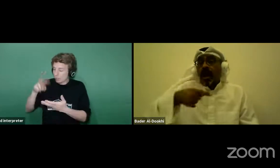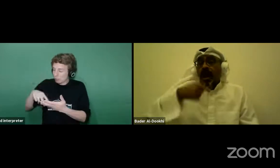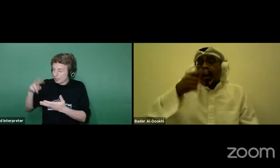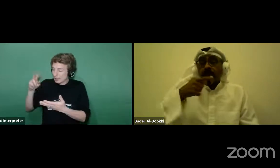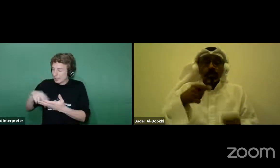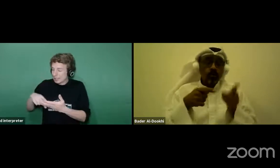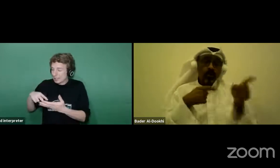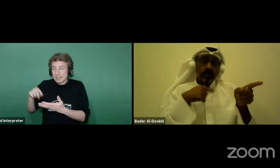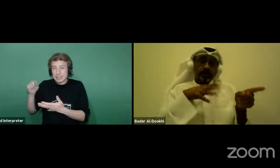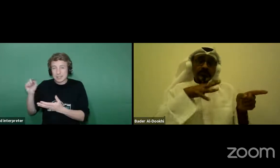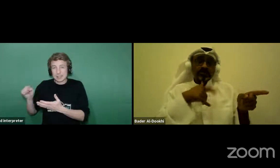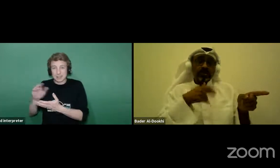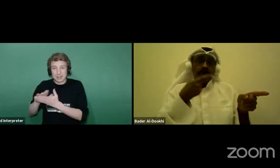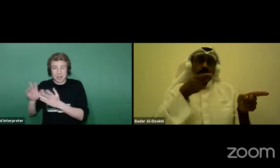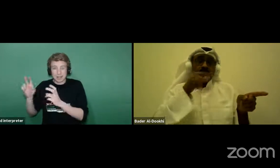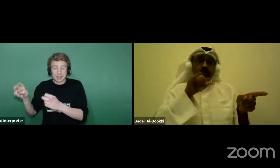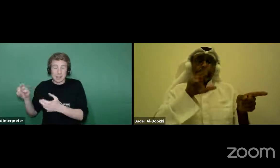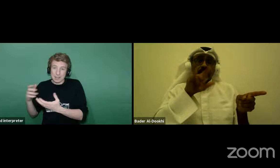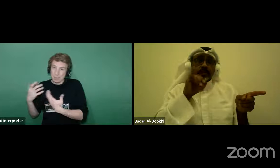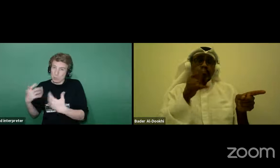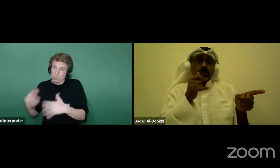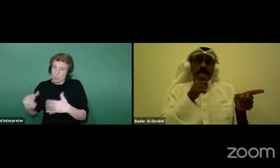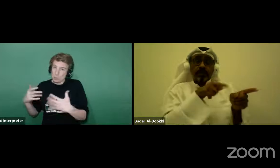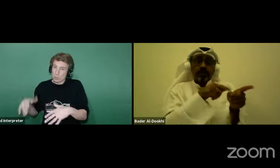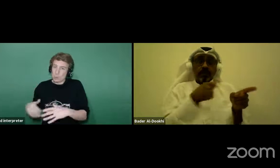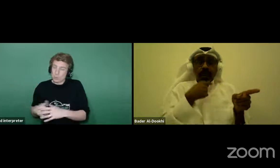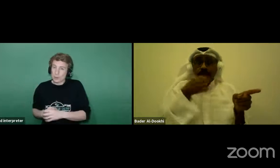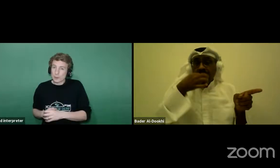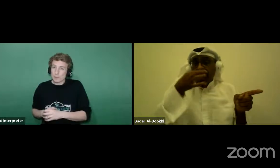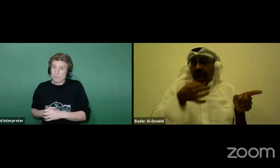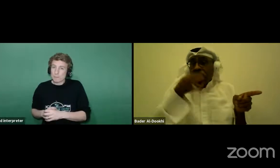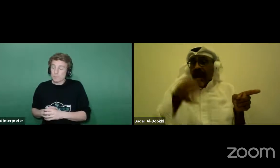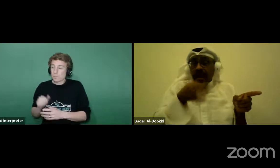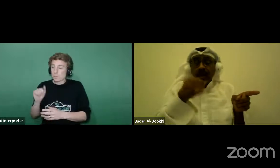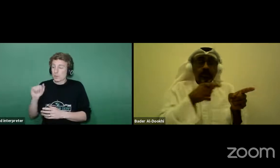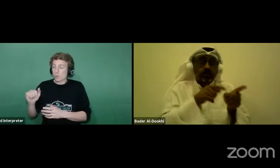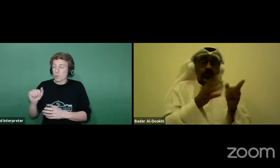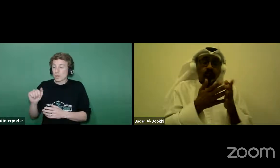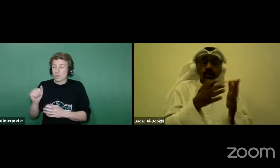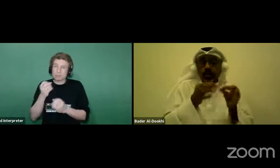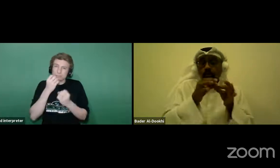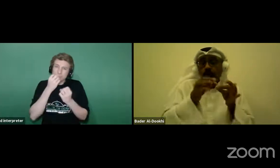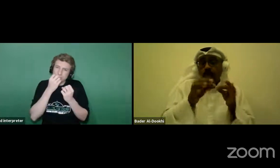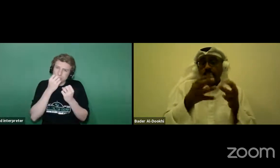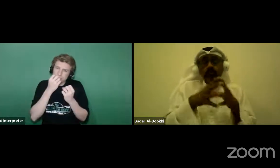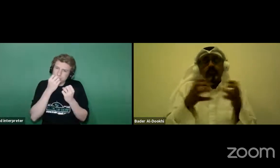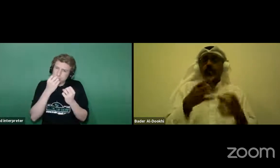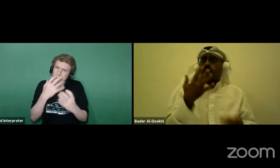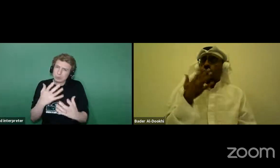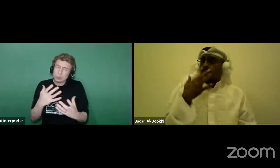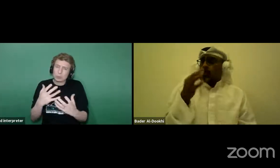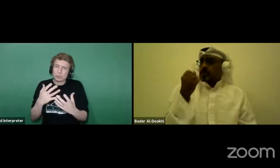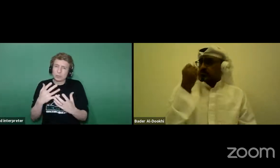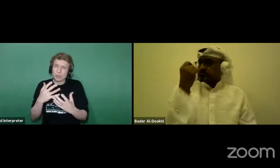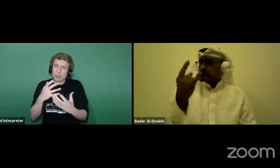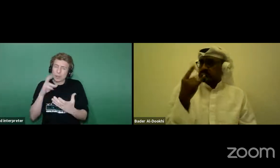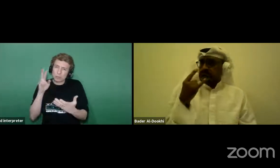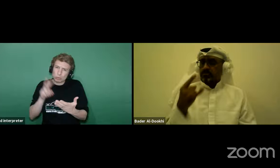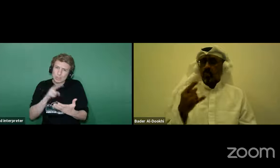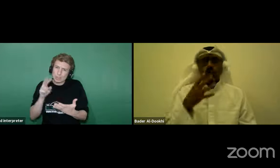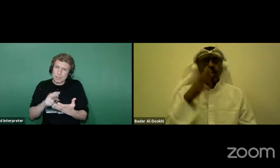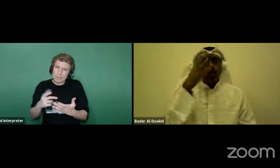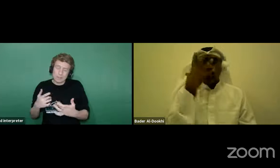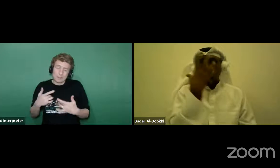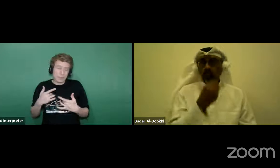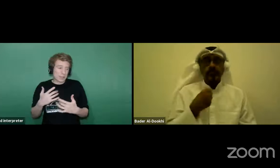Muhsin Al-Abbad. And his recitation of the narrations is beautiful. So it was a great honor that we had him here